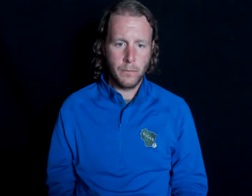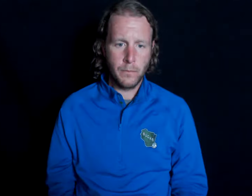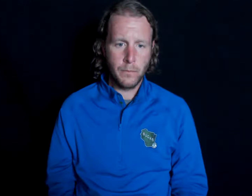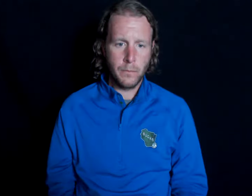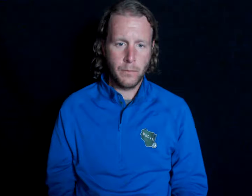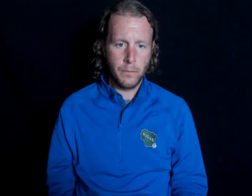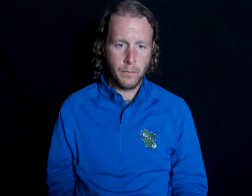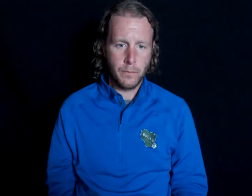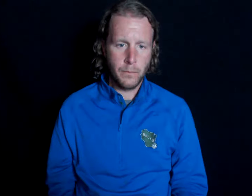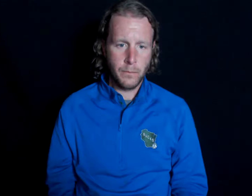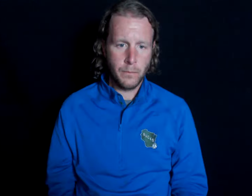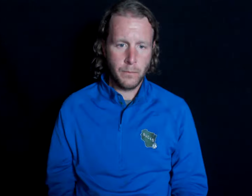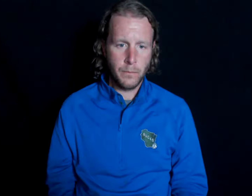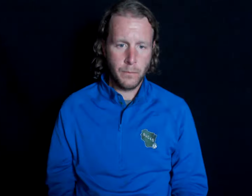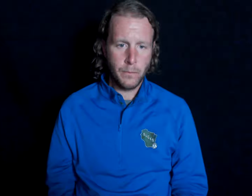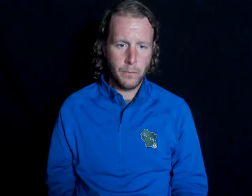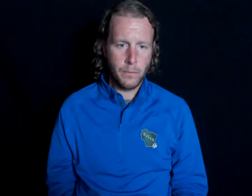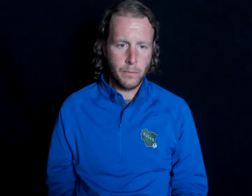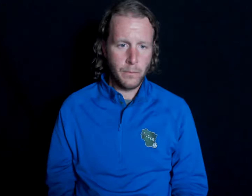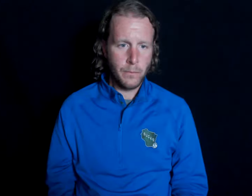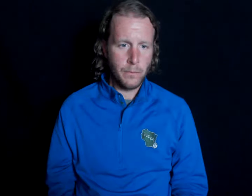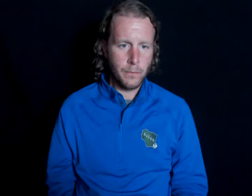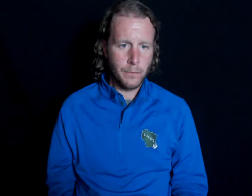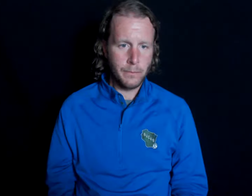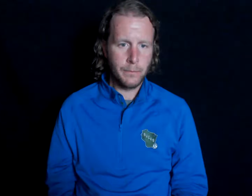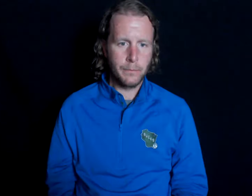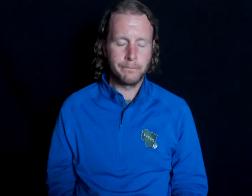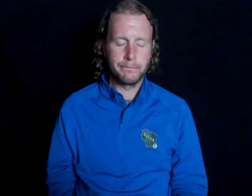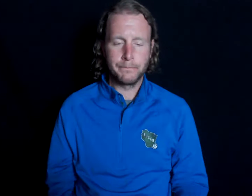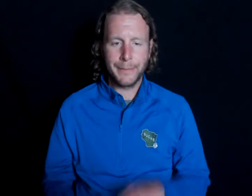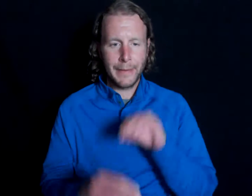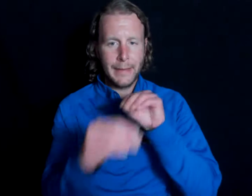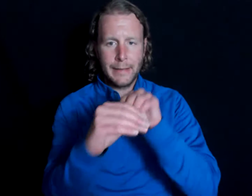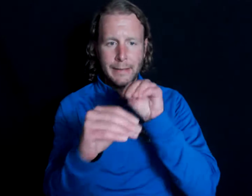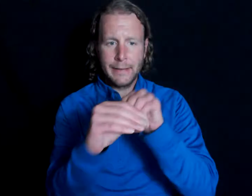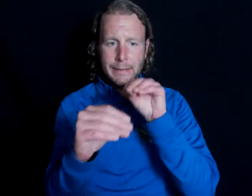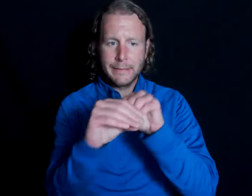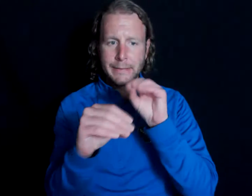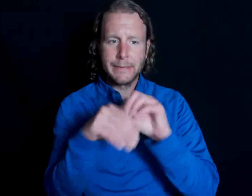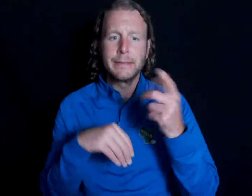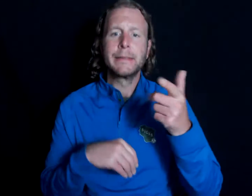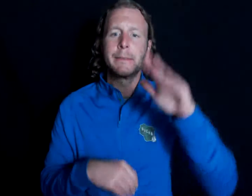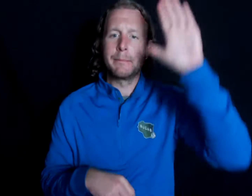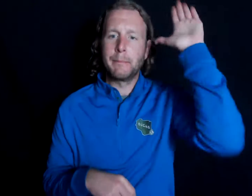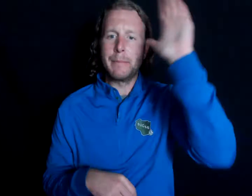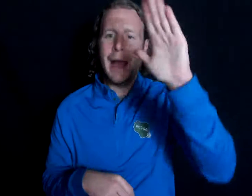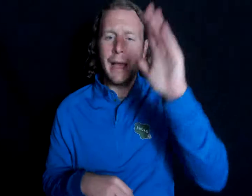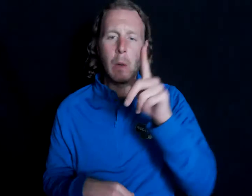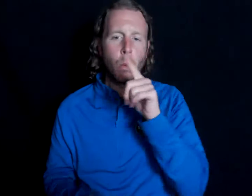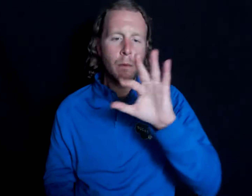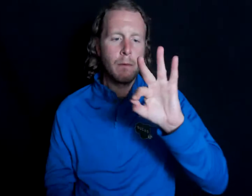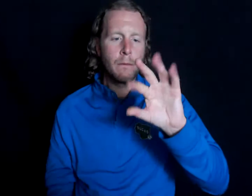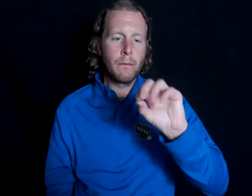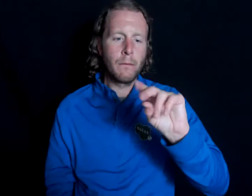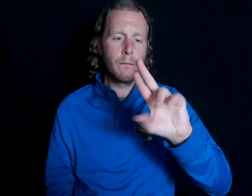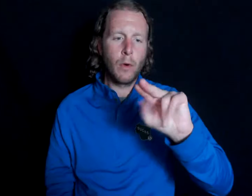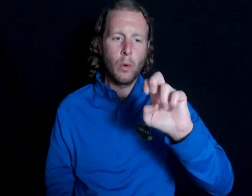Inside and nicely batted away by Fournier. A tough afternoon for Middleton, boy.